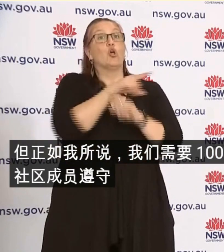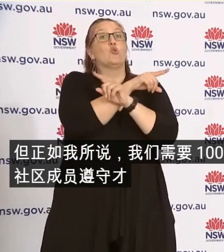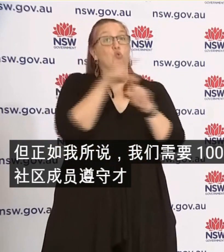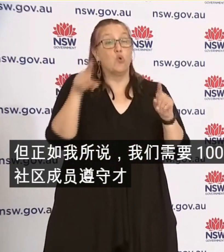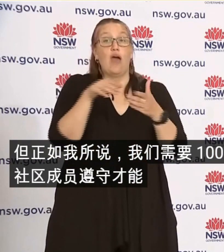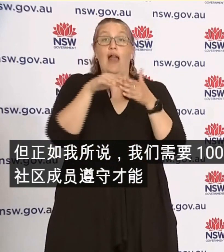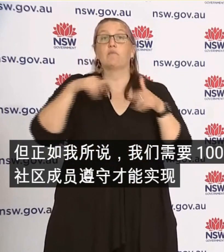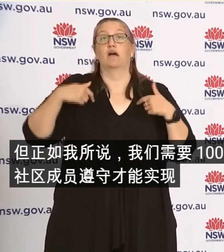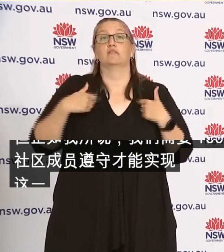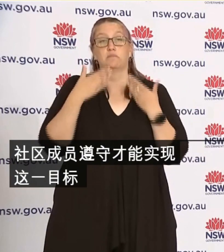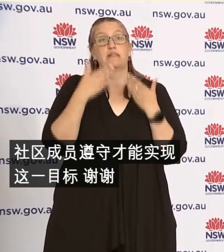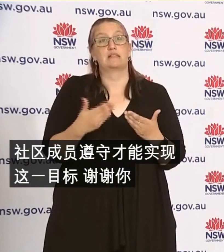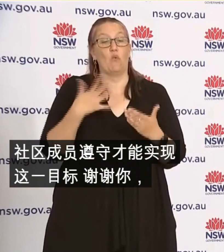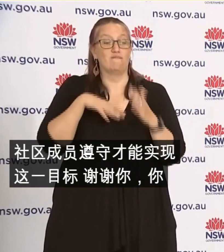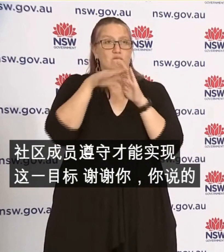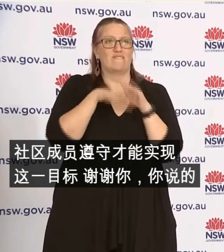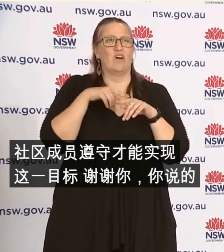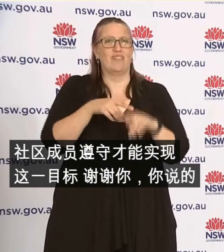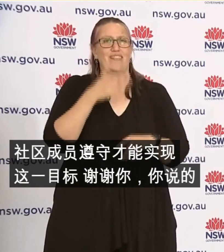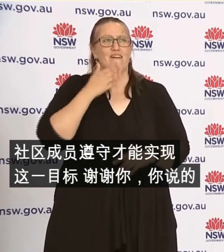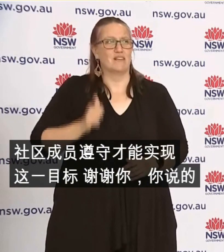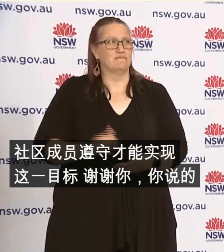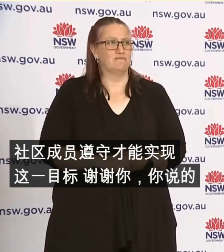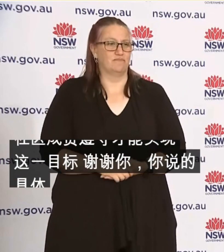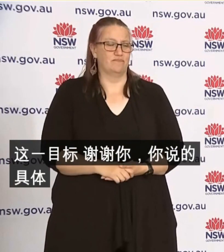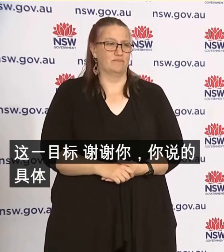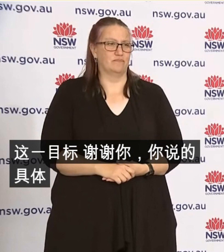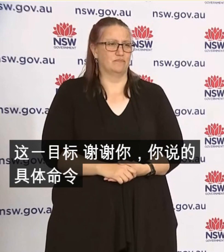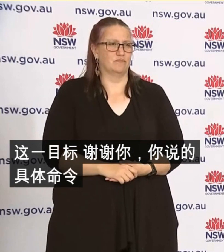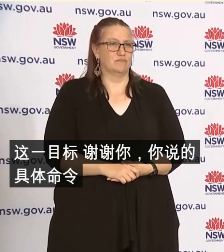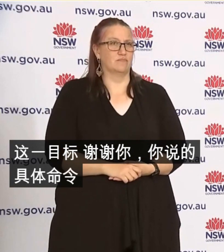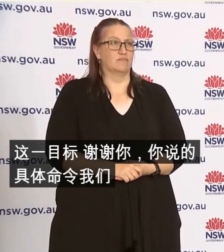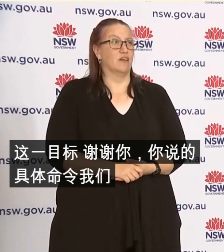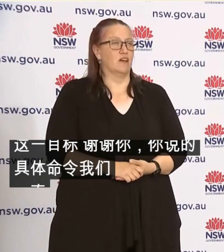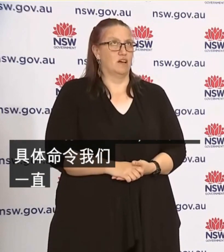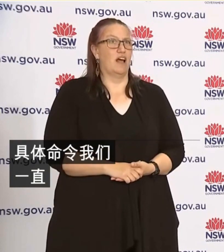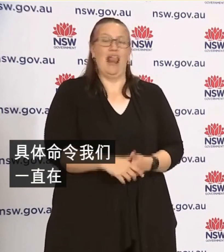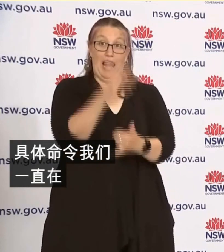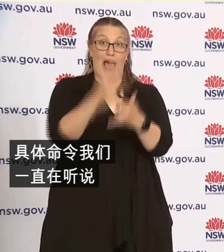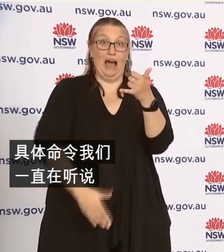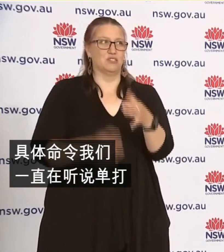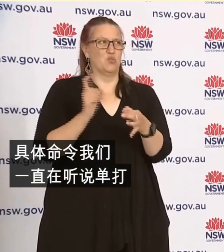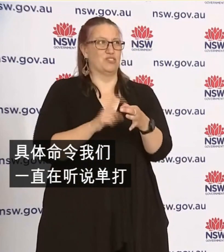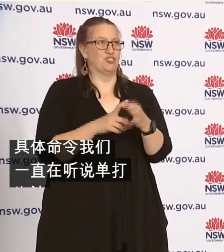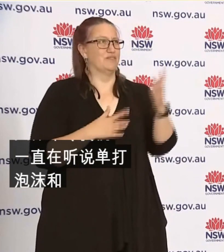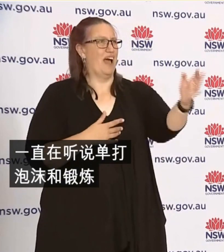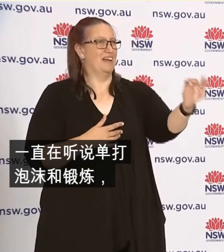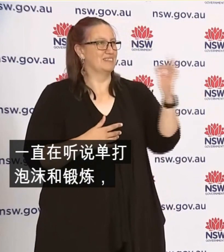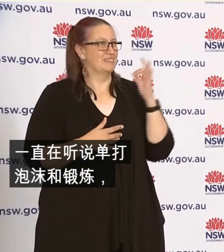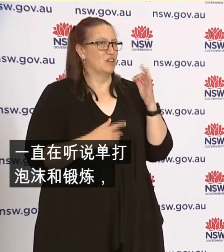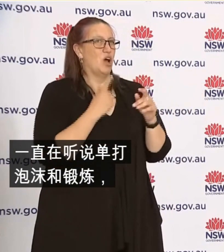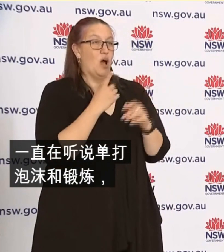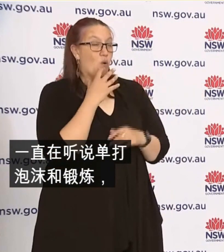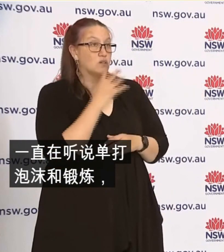to comply in order to reach that. So, thank you. The specific orders you're talking of, we've been hearing about are the singles bubble